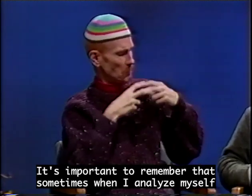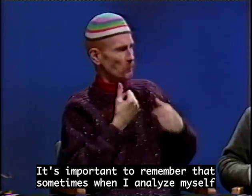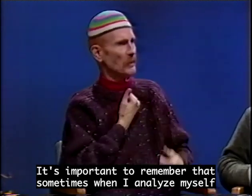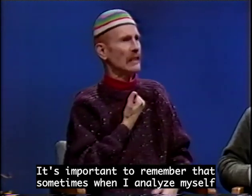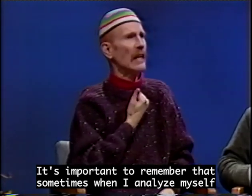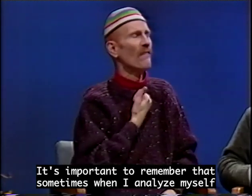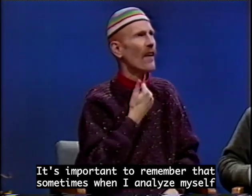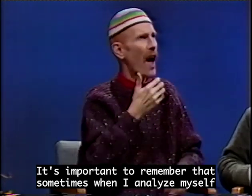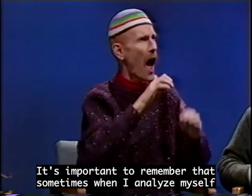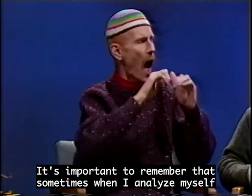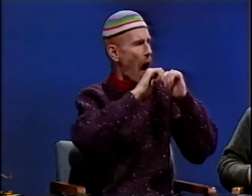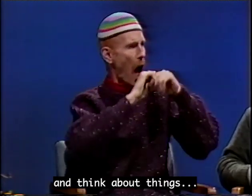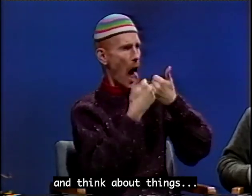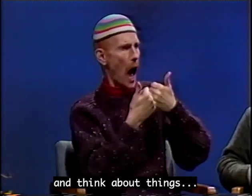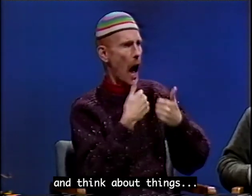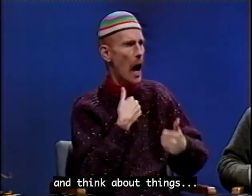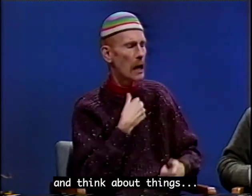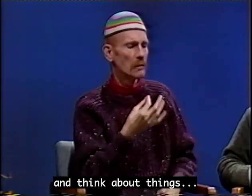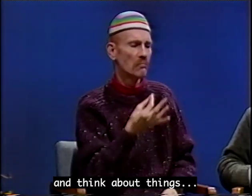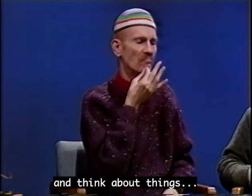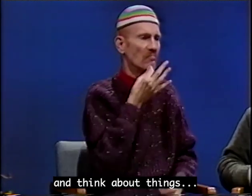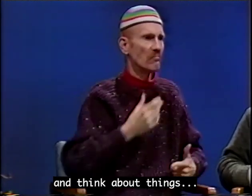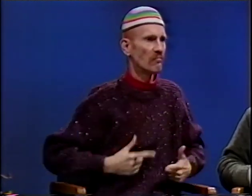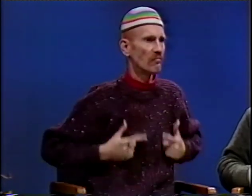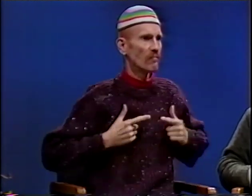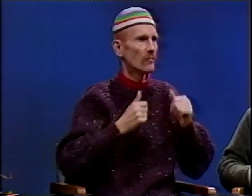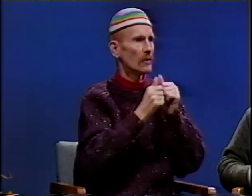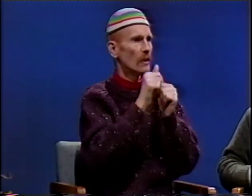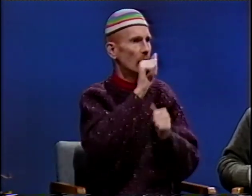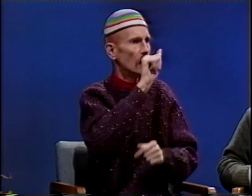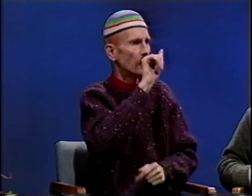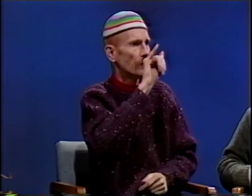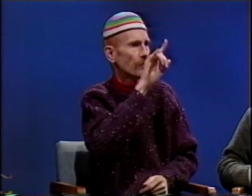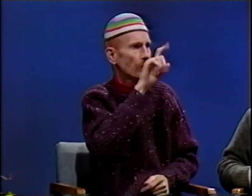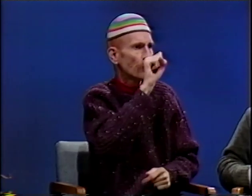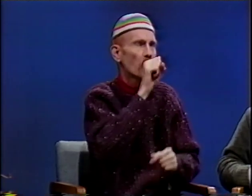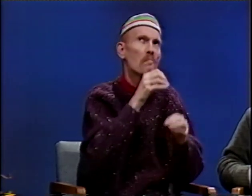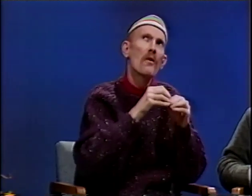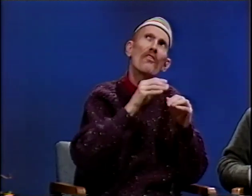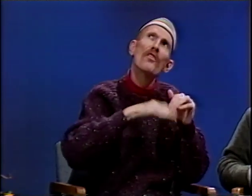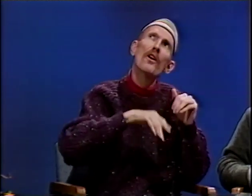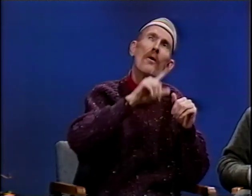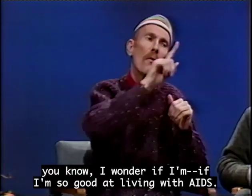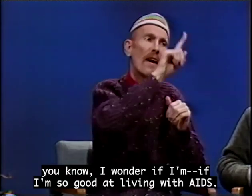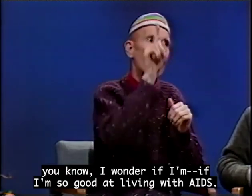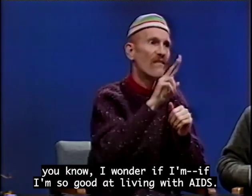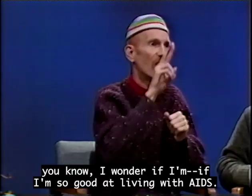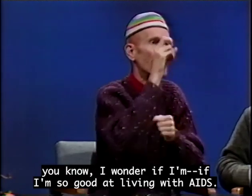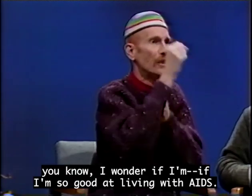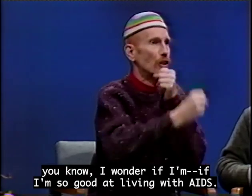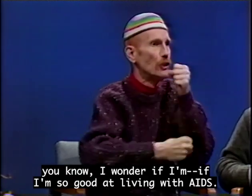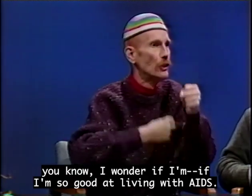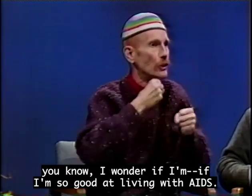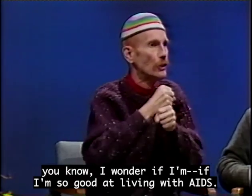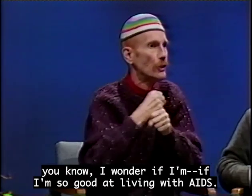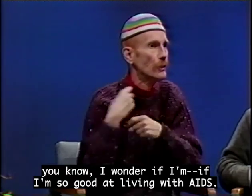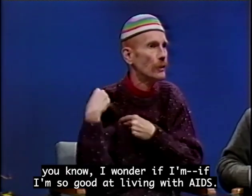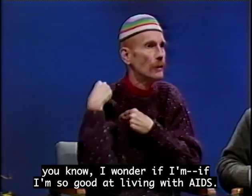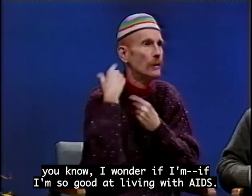sometimes when I analyze myself and think about things, You know, I wonder if I'm so good at living